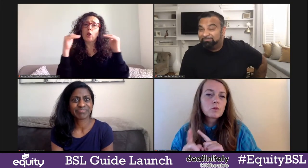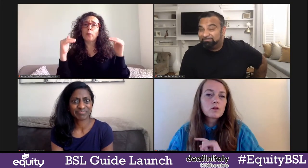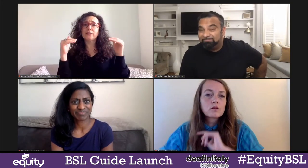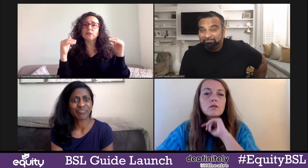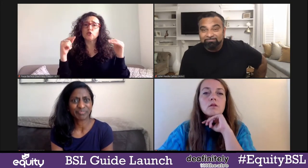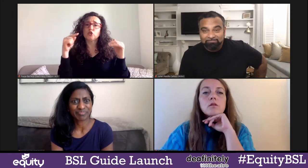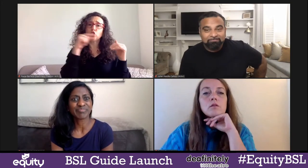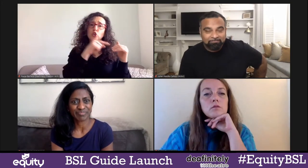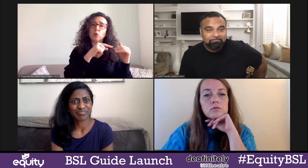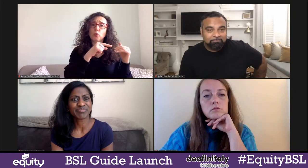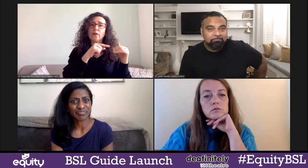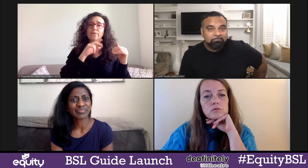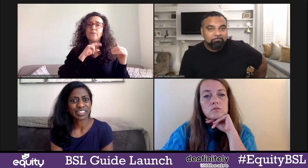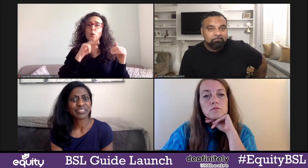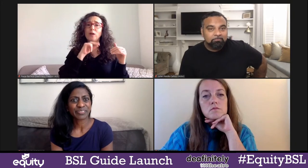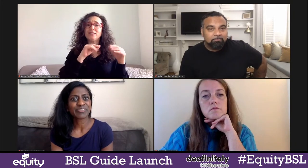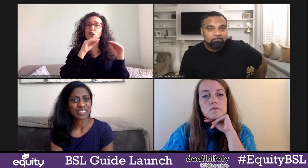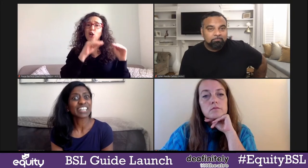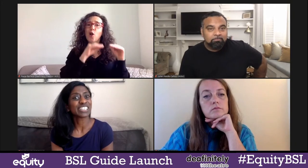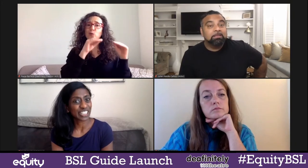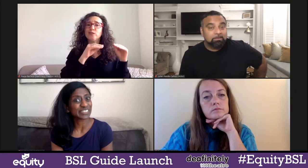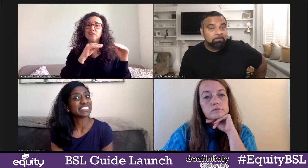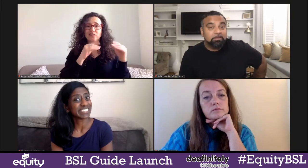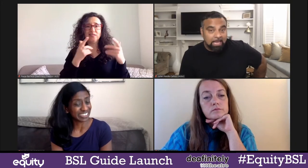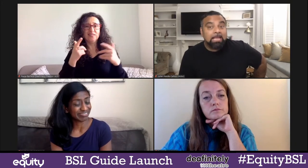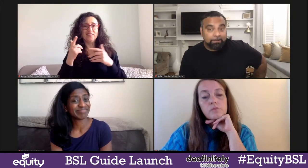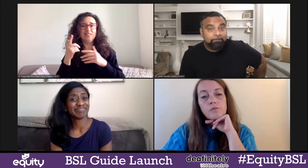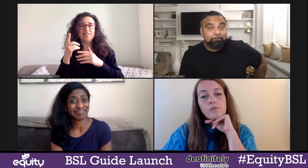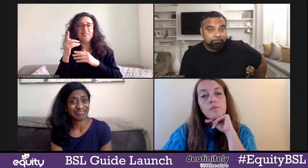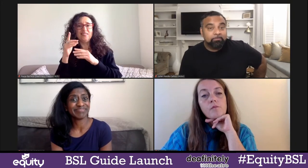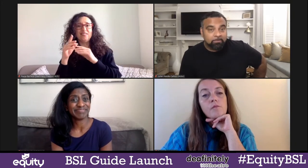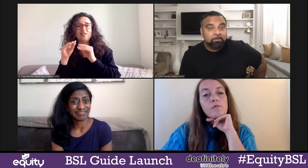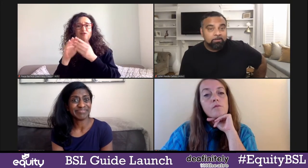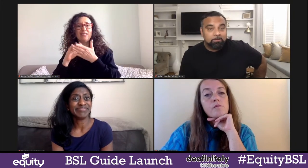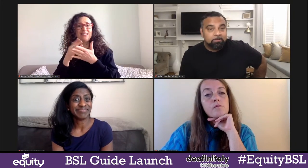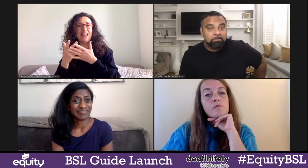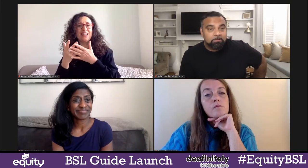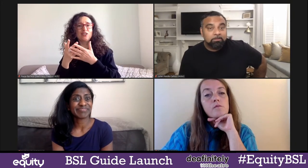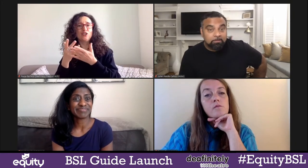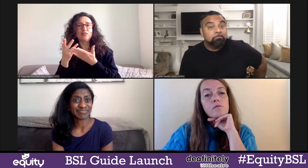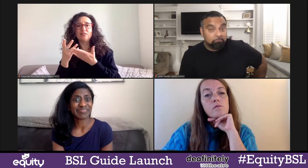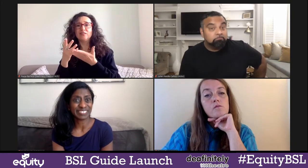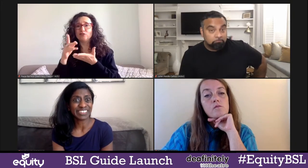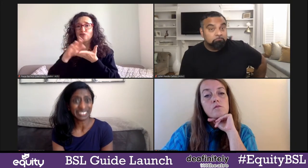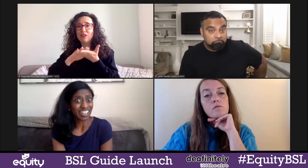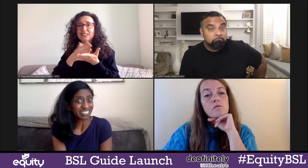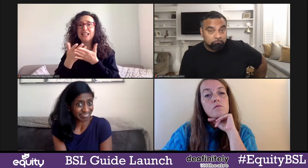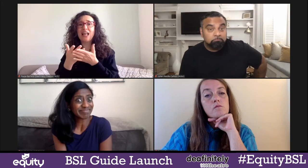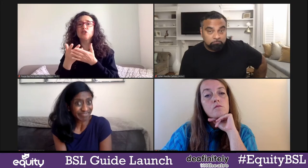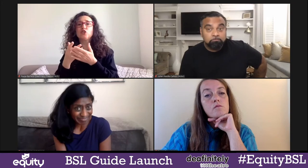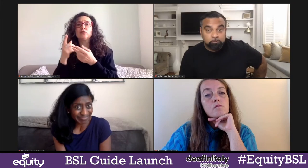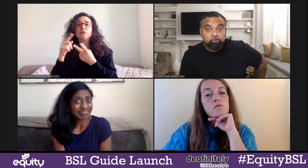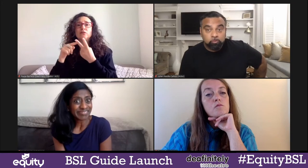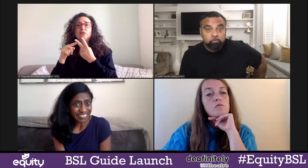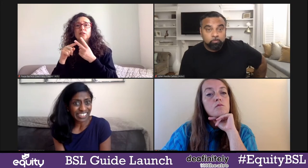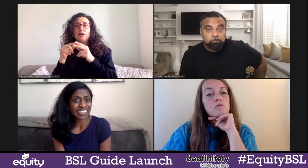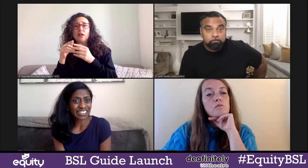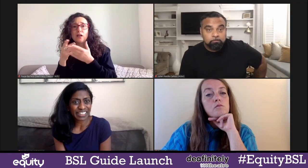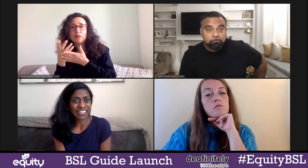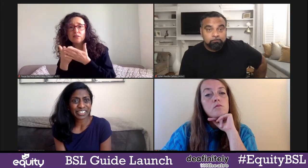And translation, Sophie's just saying. So equivalents given to BSL consultancy, as in